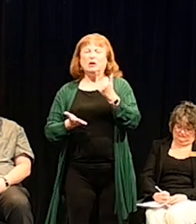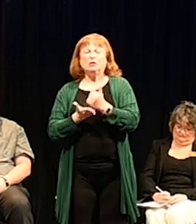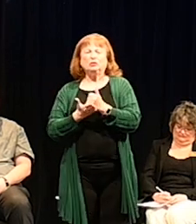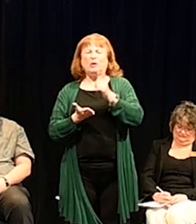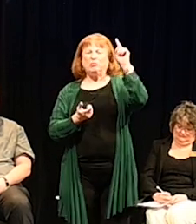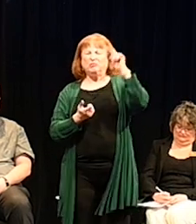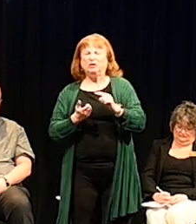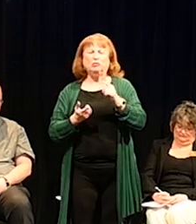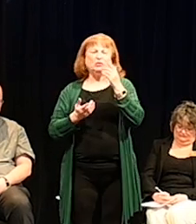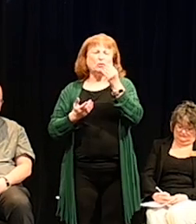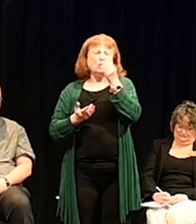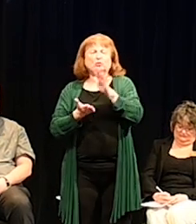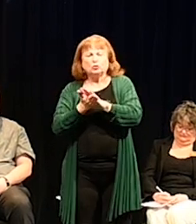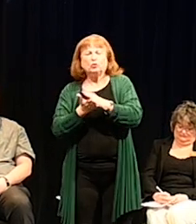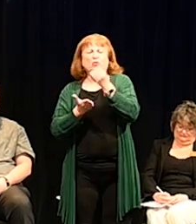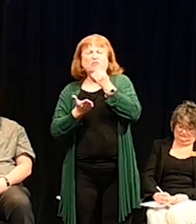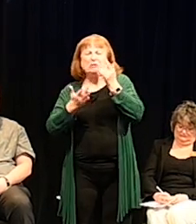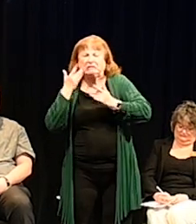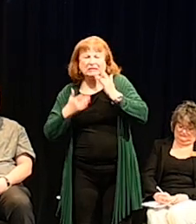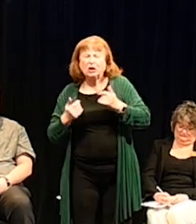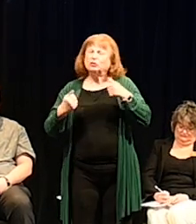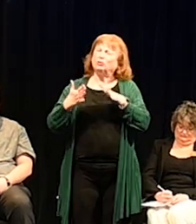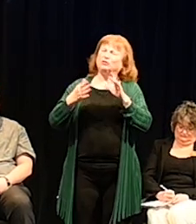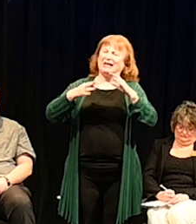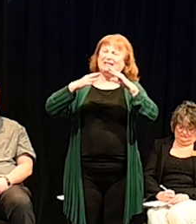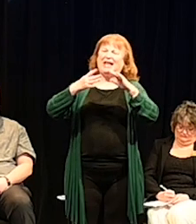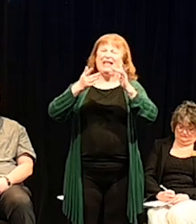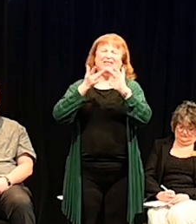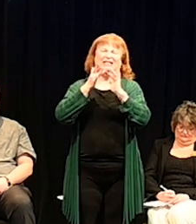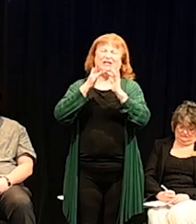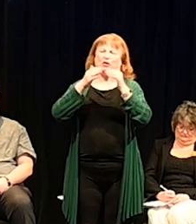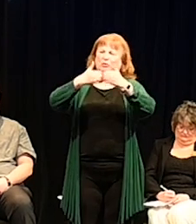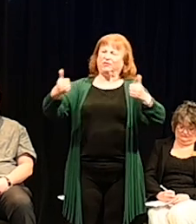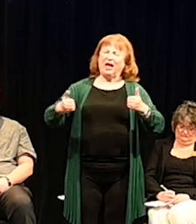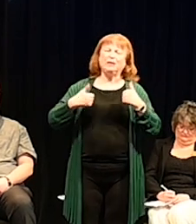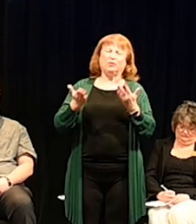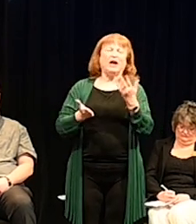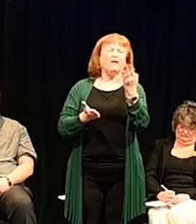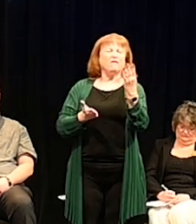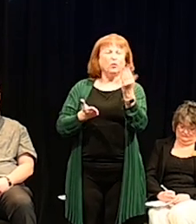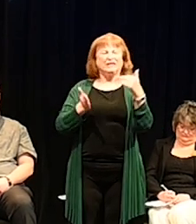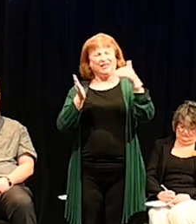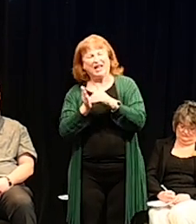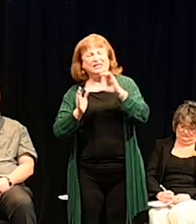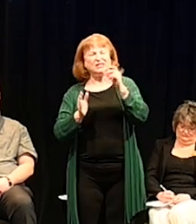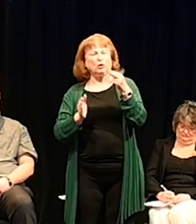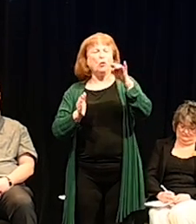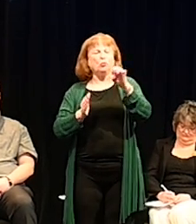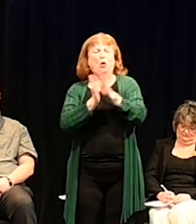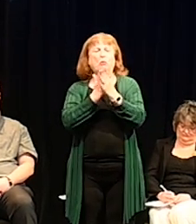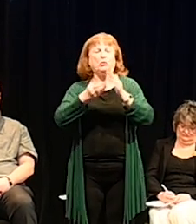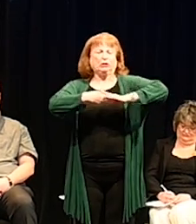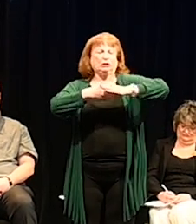insecurity, address the digital divide, providing 14,000 Chromebooks to